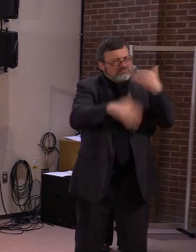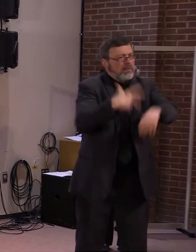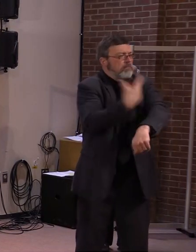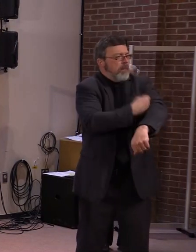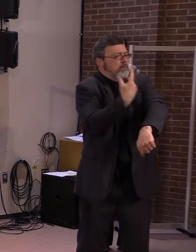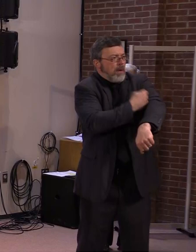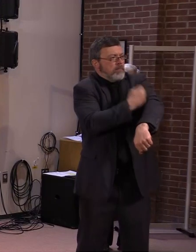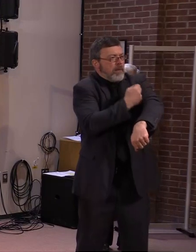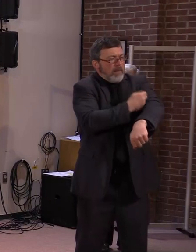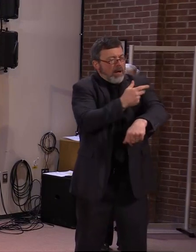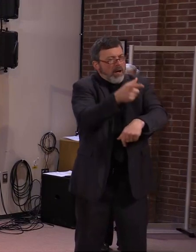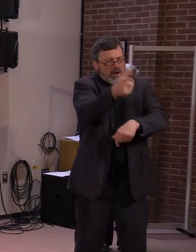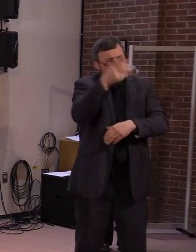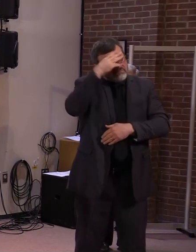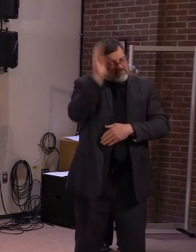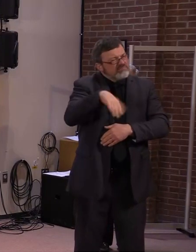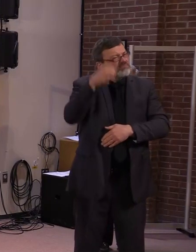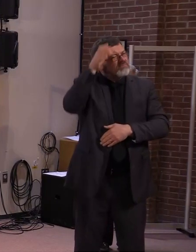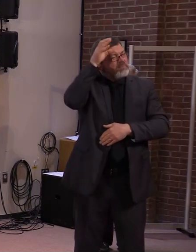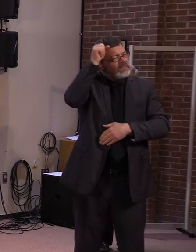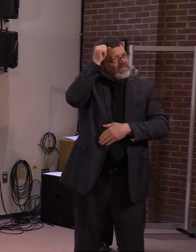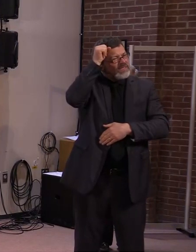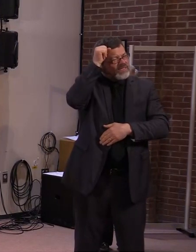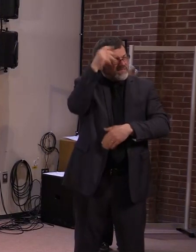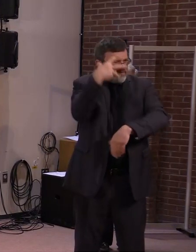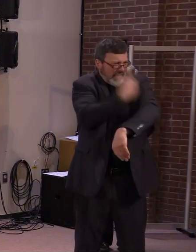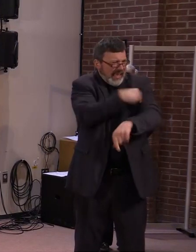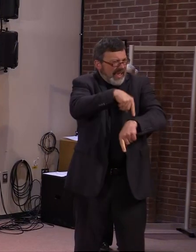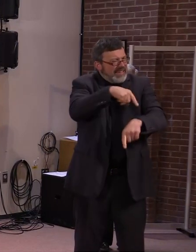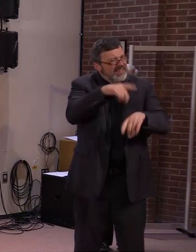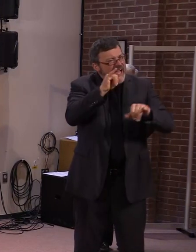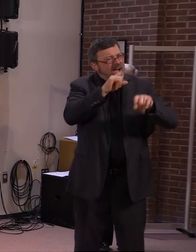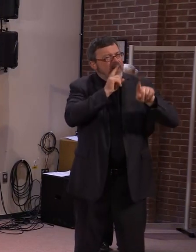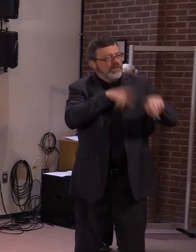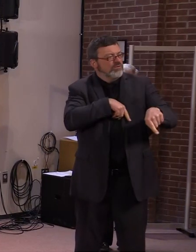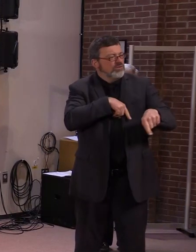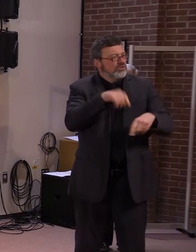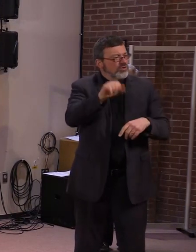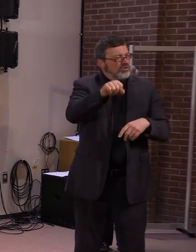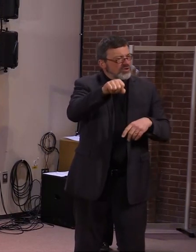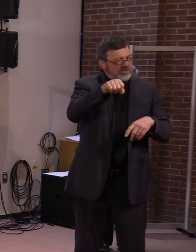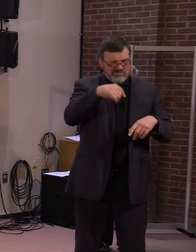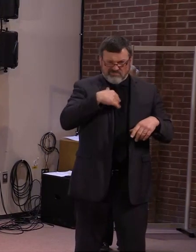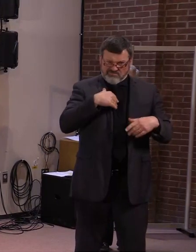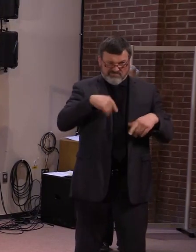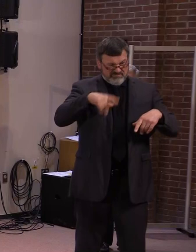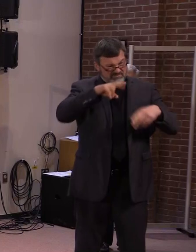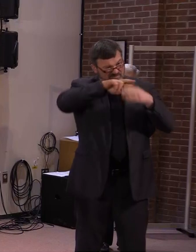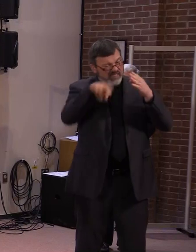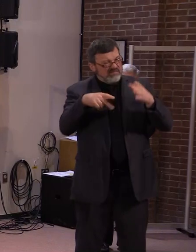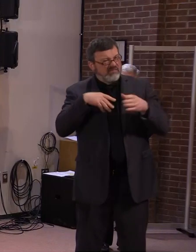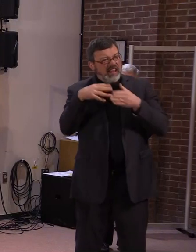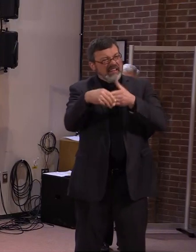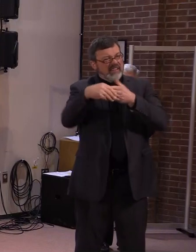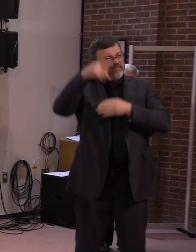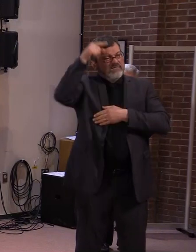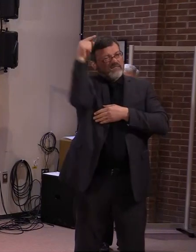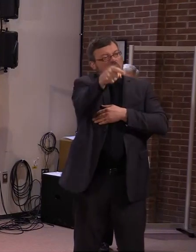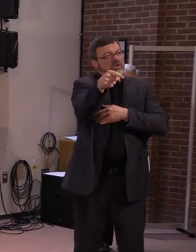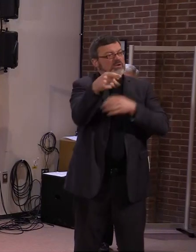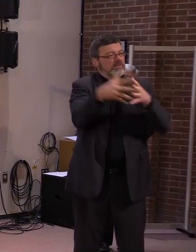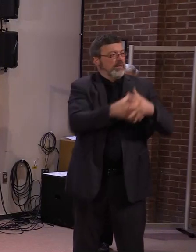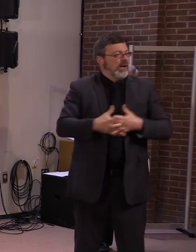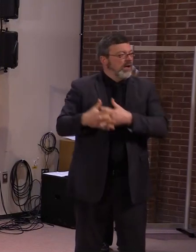masking indoors, Vermont continues to lead in many metrics, including the handful of states who have mask